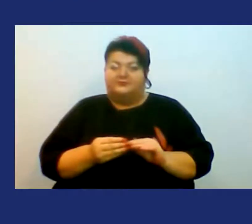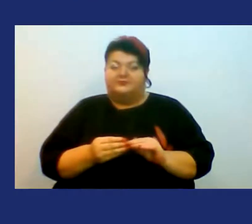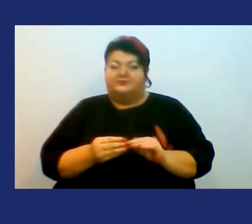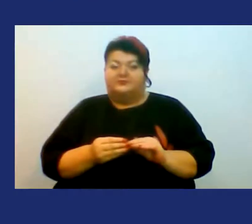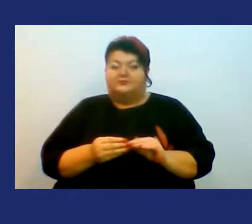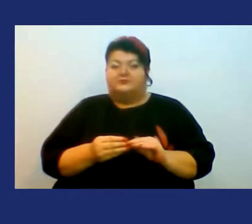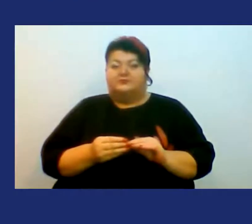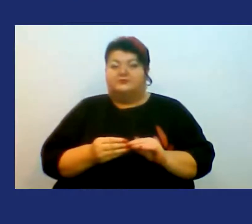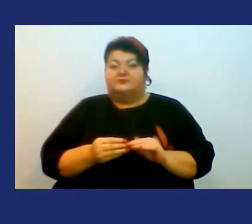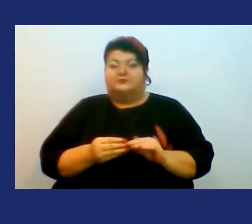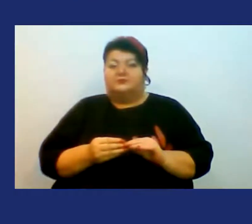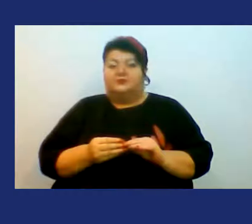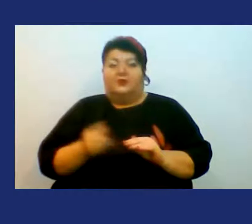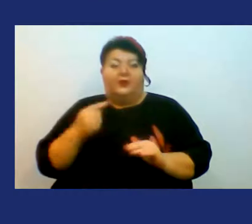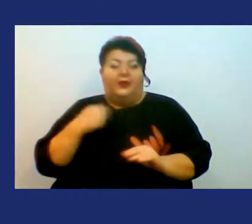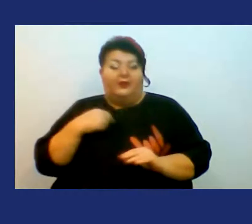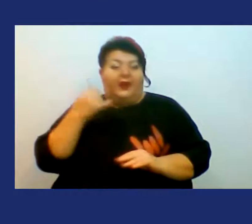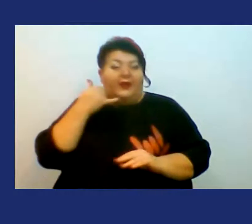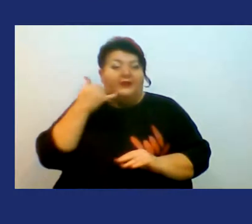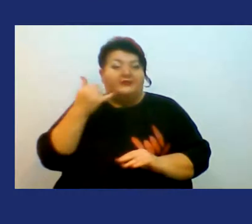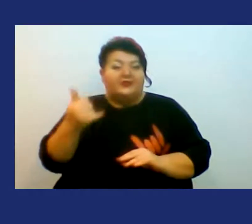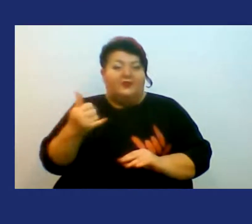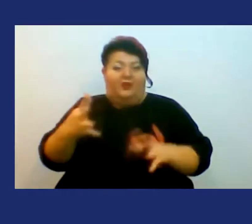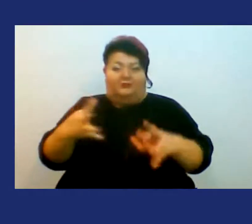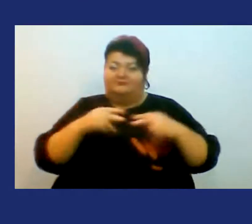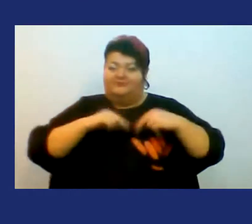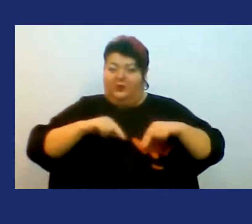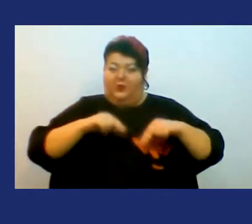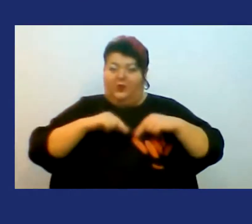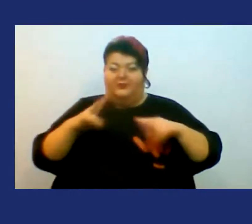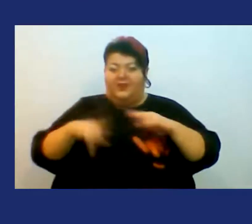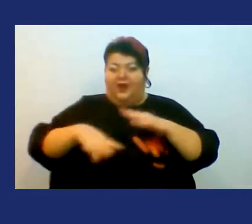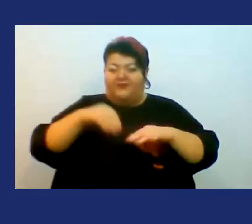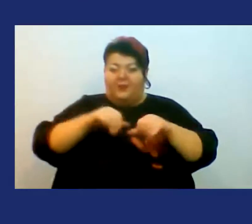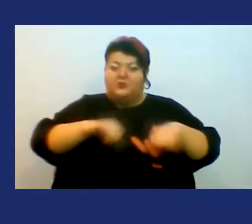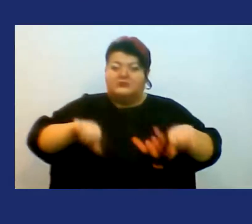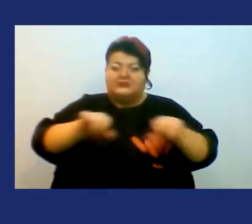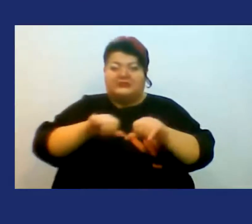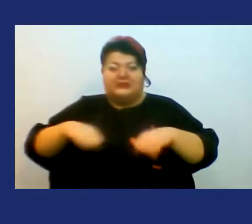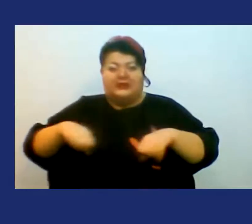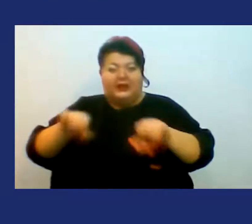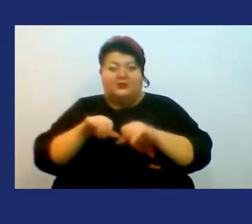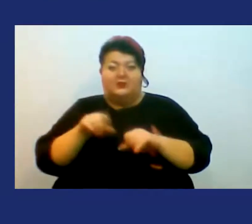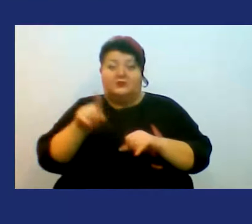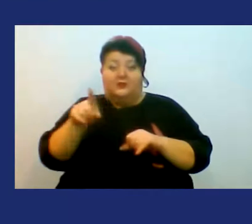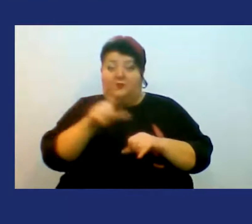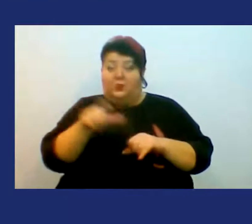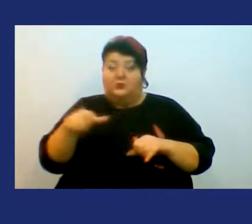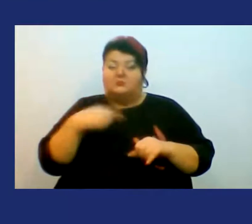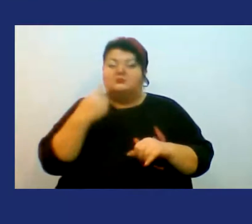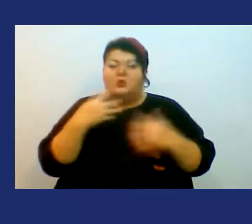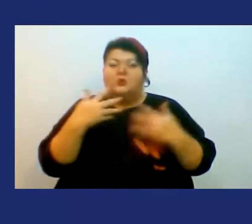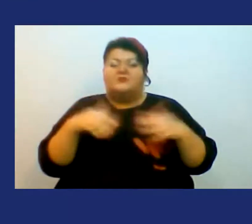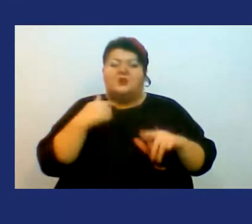people voted than we had even registered in 2016. So just monster numbers. That doesn't necessarily